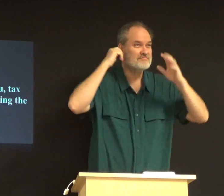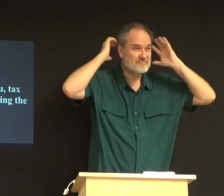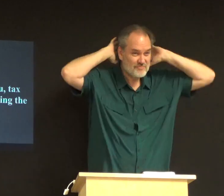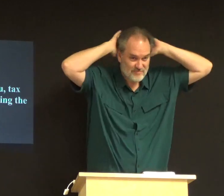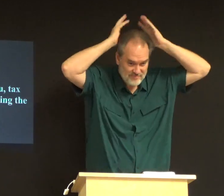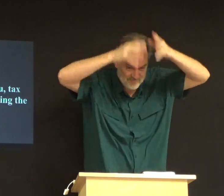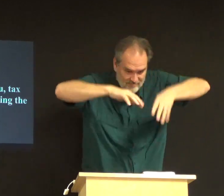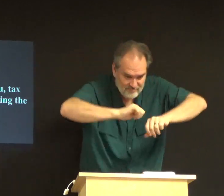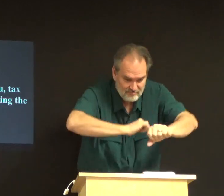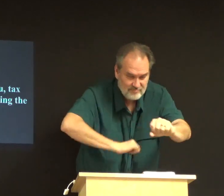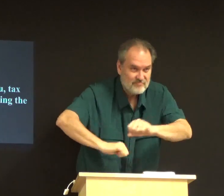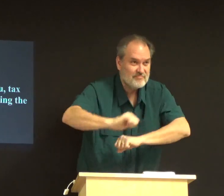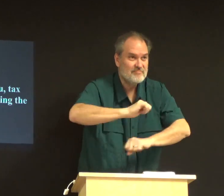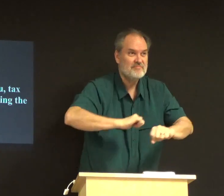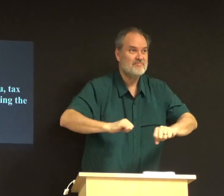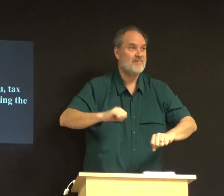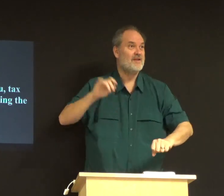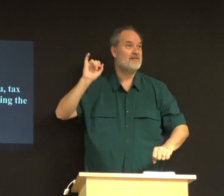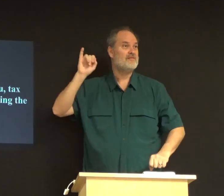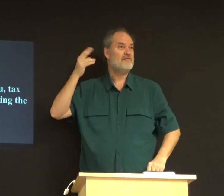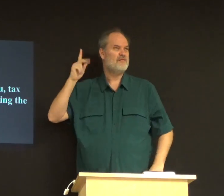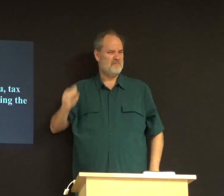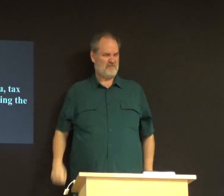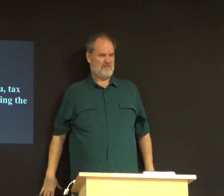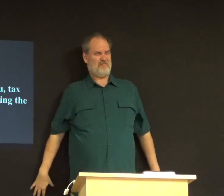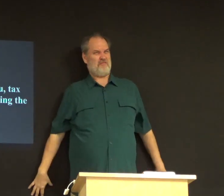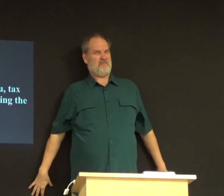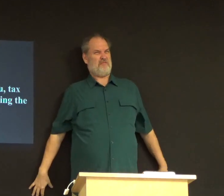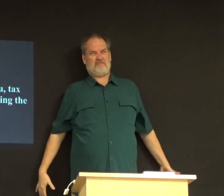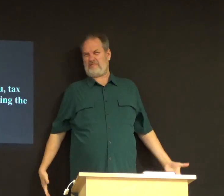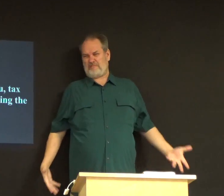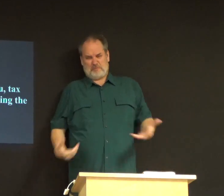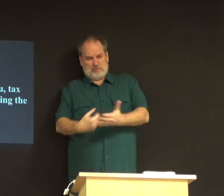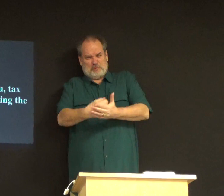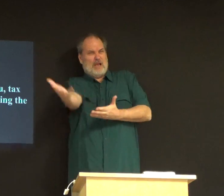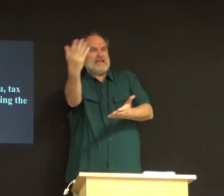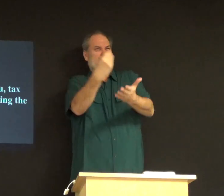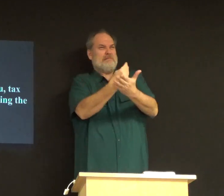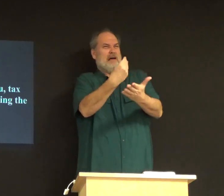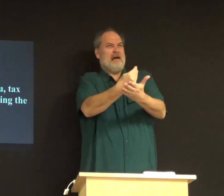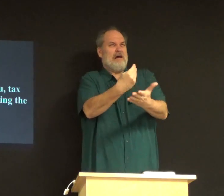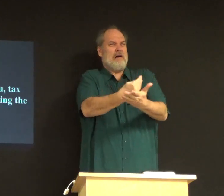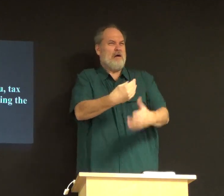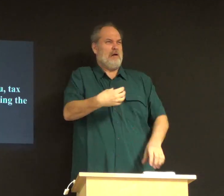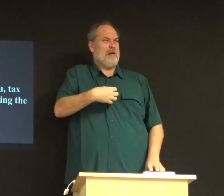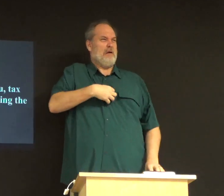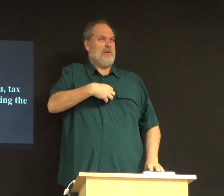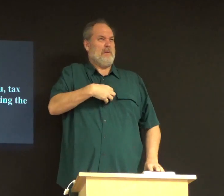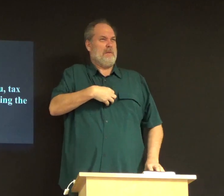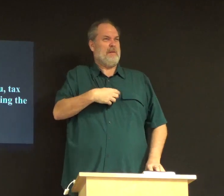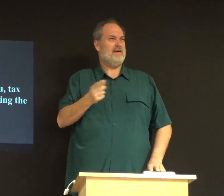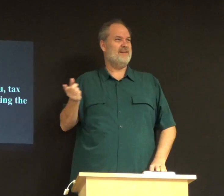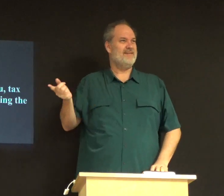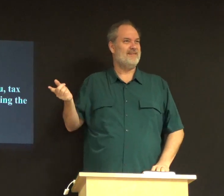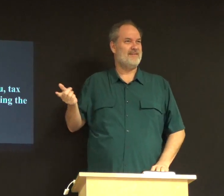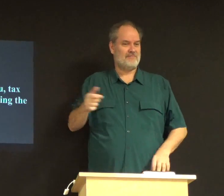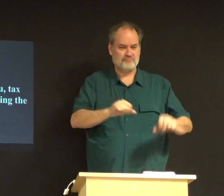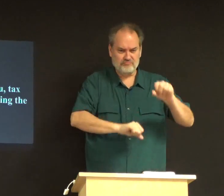you know, once Jesus approved of our prayers, remember that they received it there. They said, hey, where's the money for